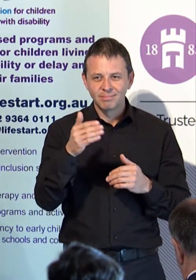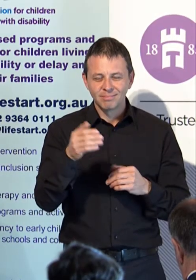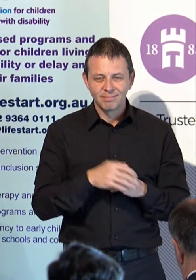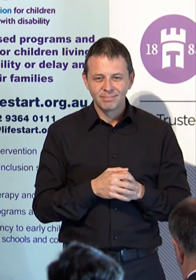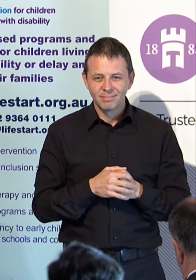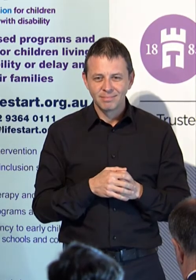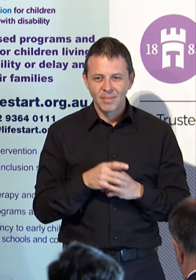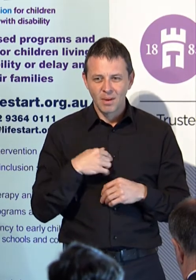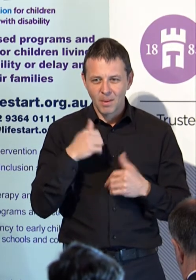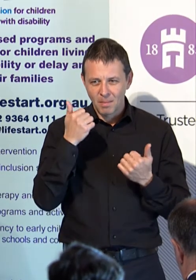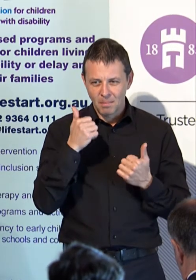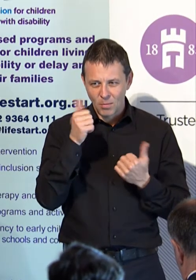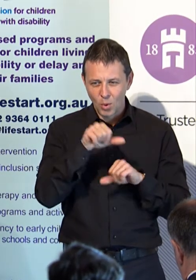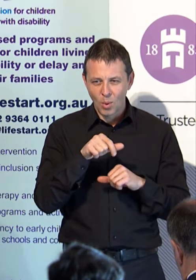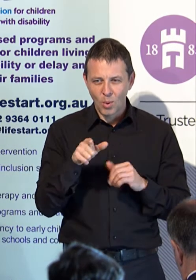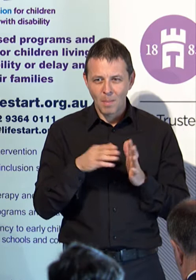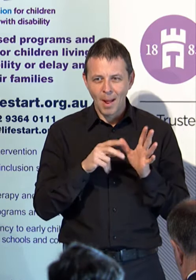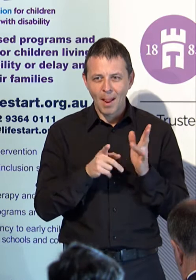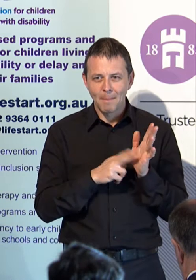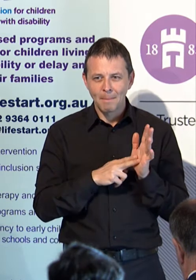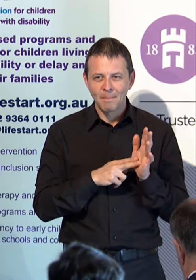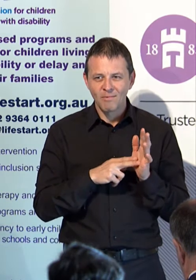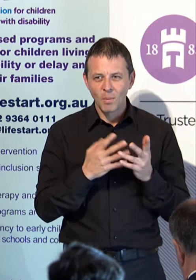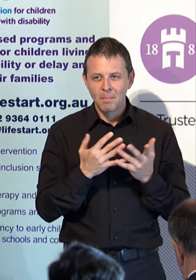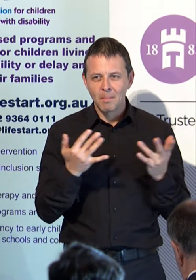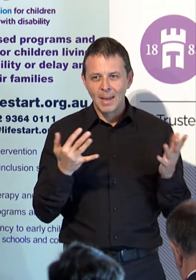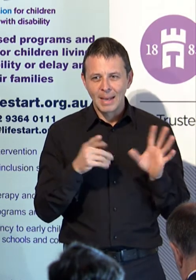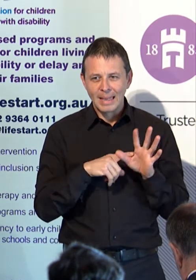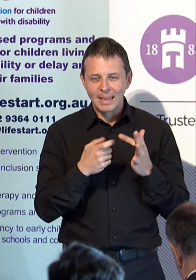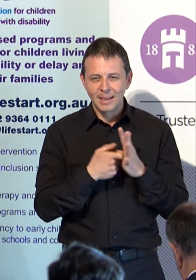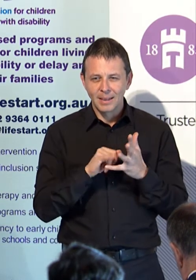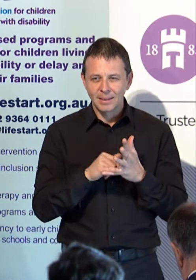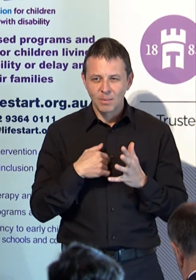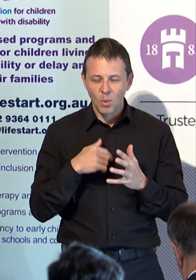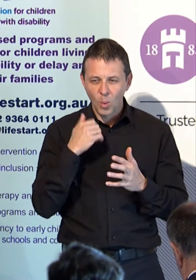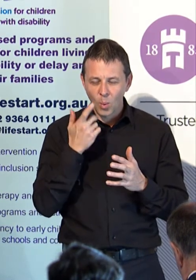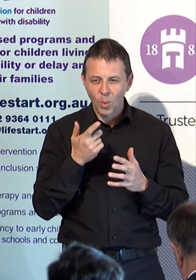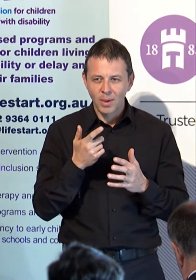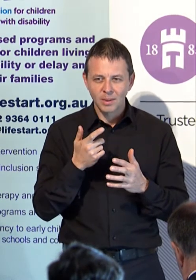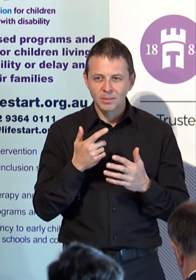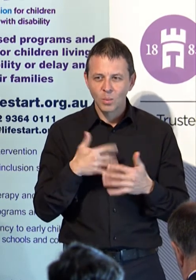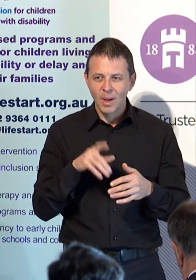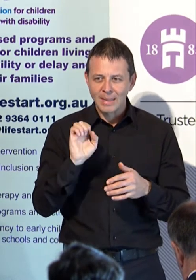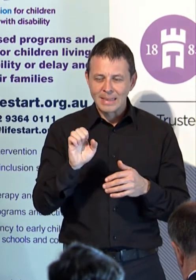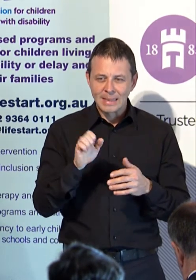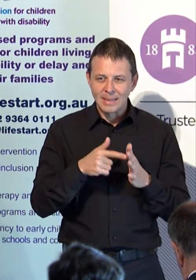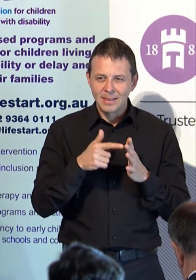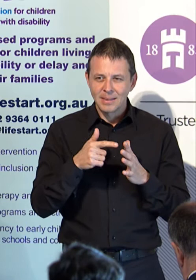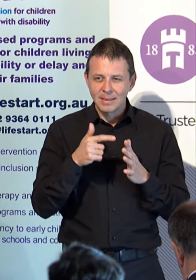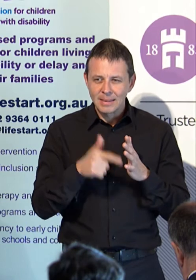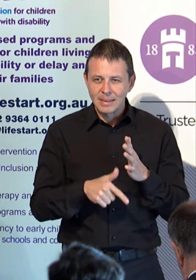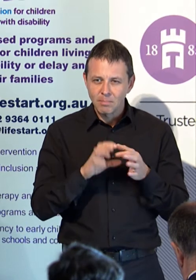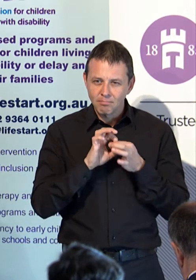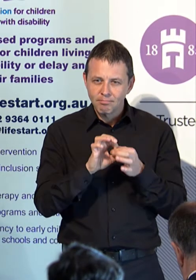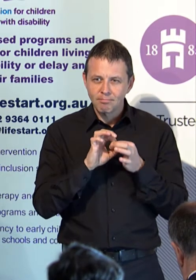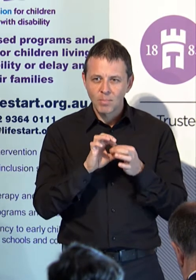I've known Malcolm for many, many years, and I've always admired his deep engagement with community. And it's